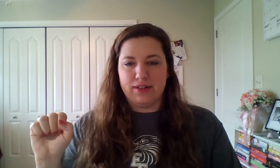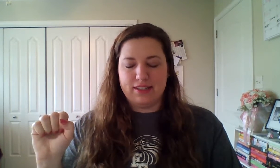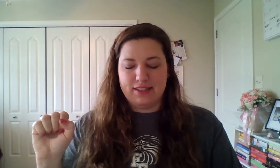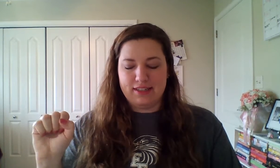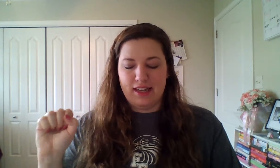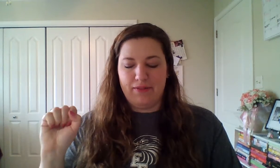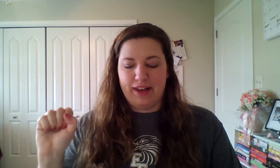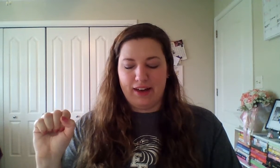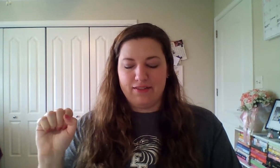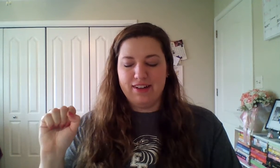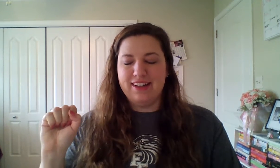s and we have